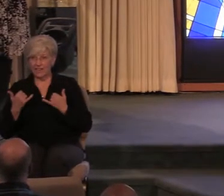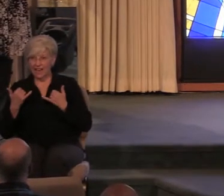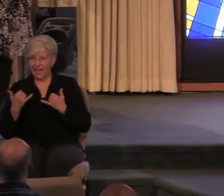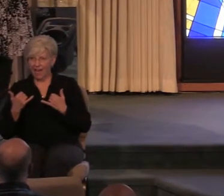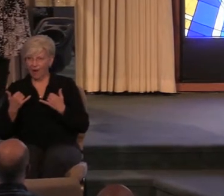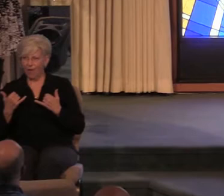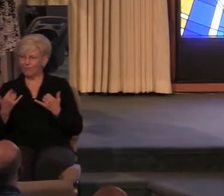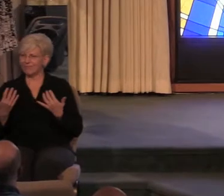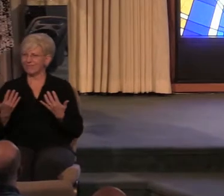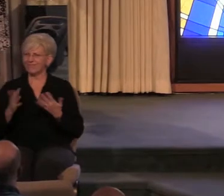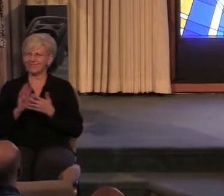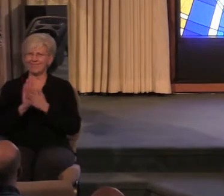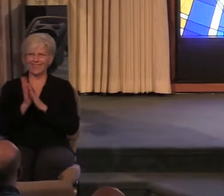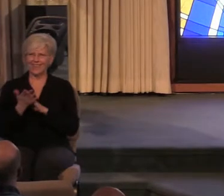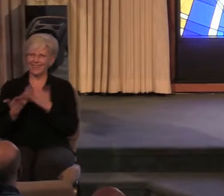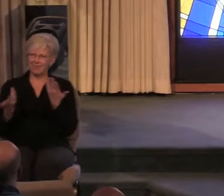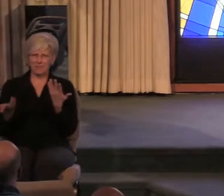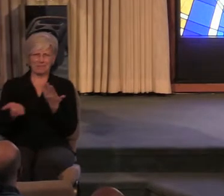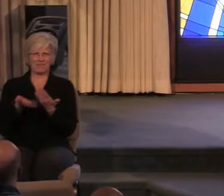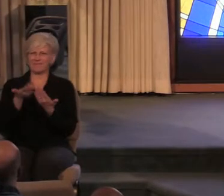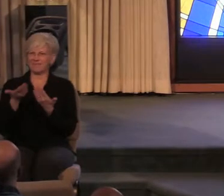how easy it becomes